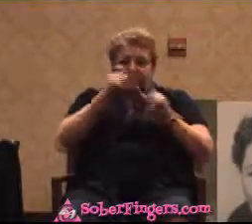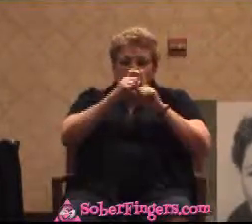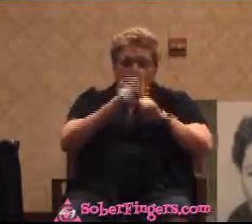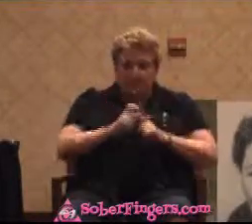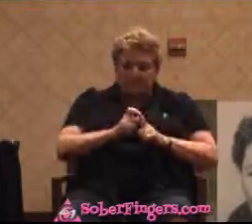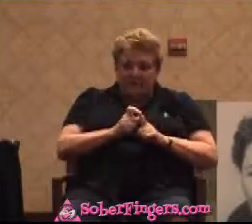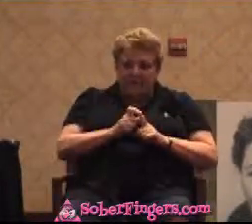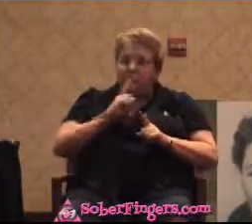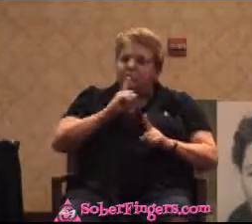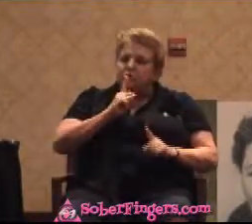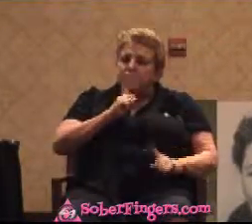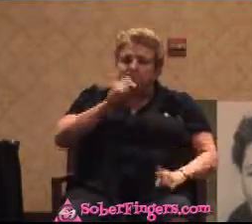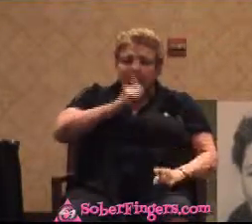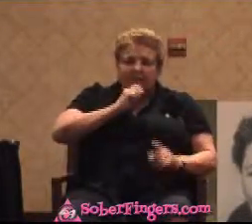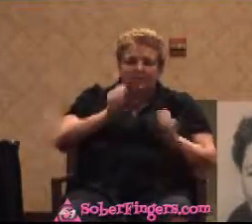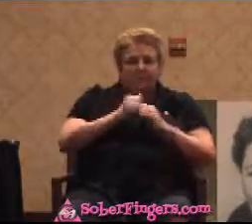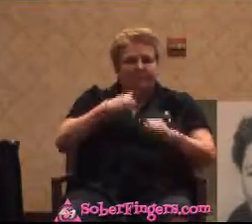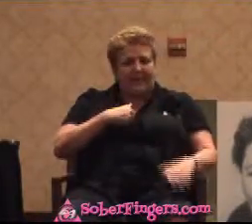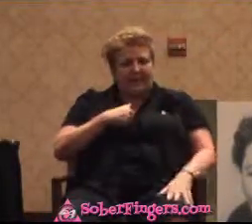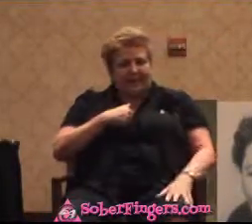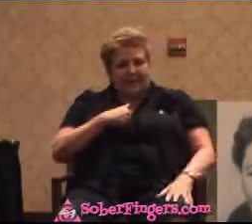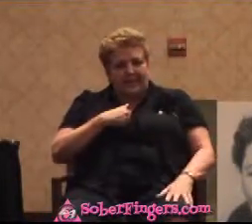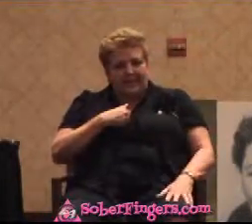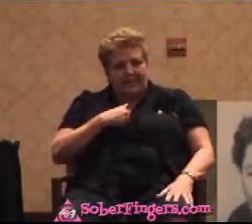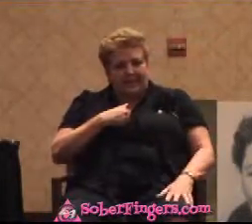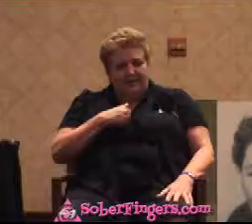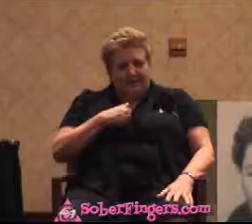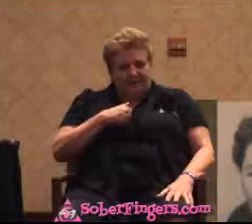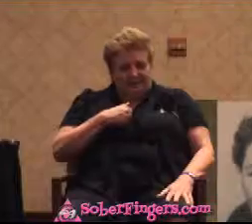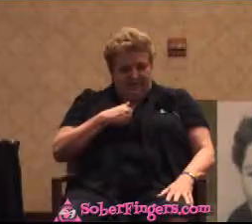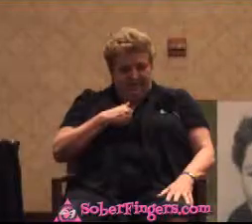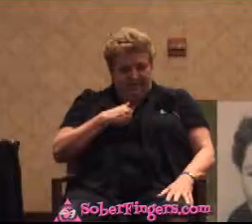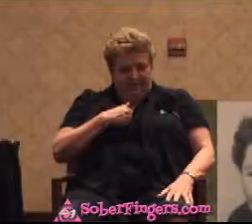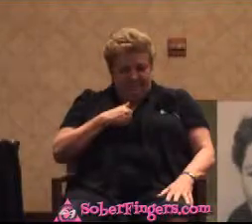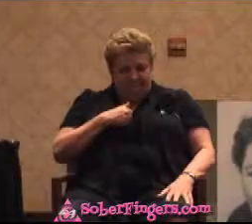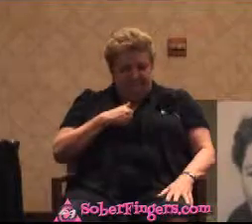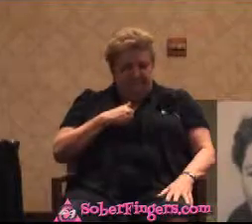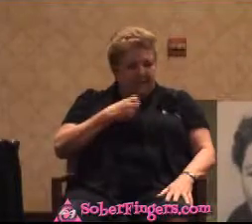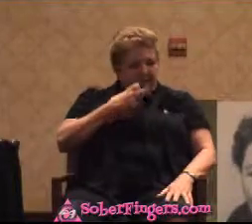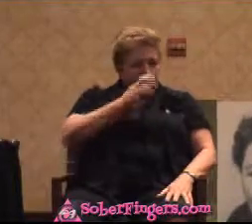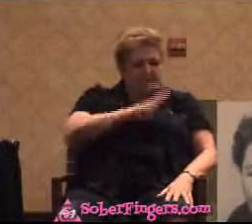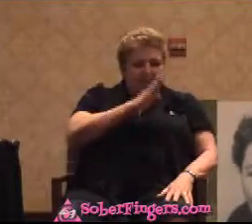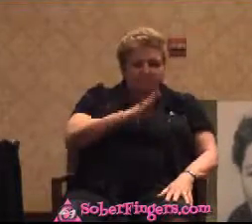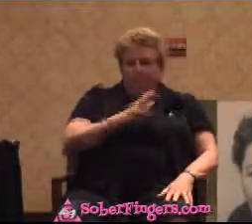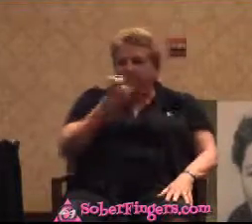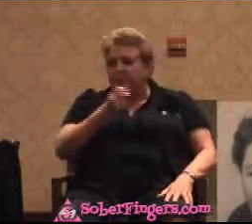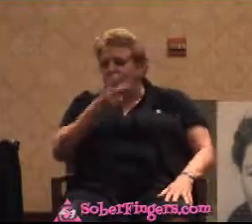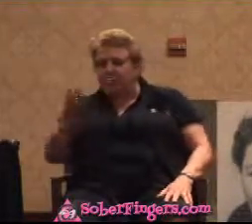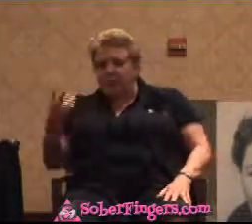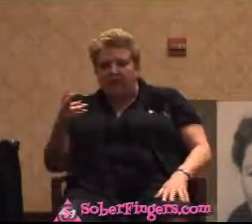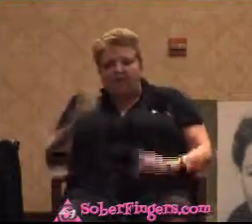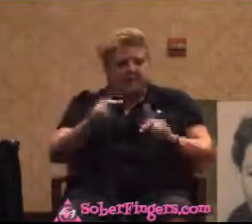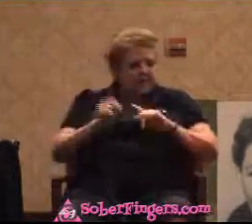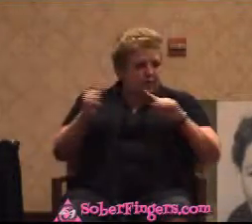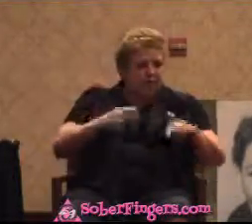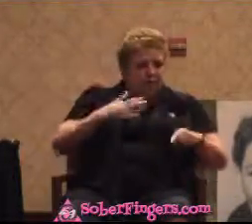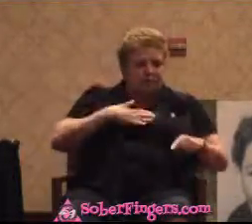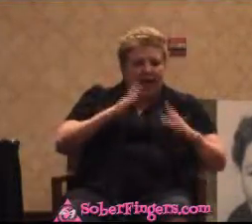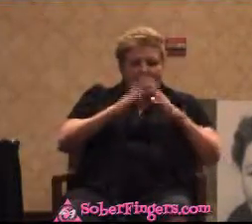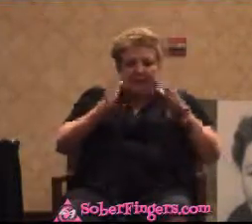with me. Thank God for the big book meeting and the 12-12 meeting, and those people came over to my house and they taught me science, and they taught me math,